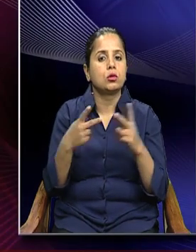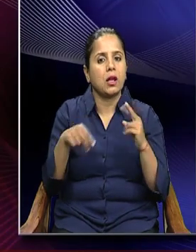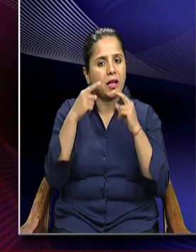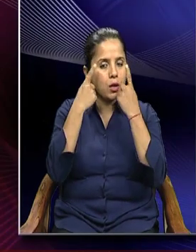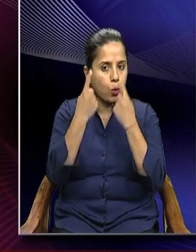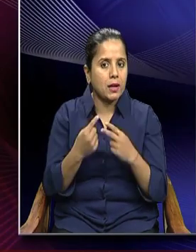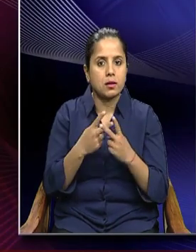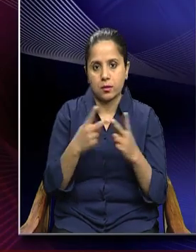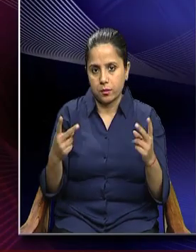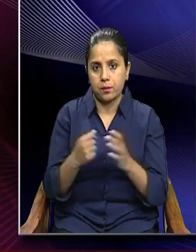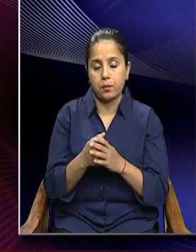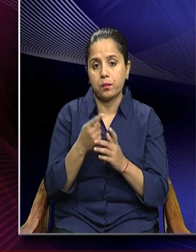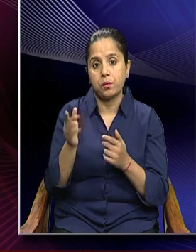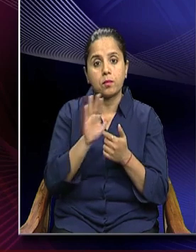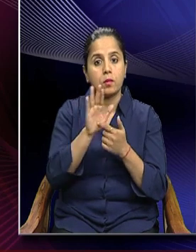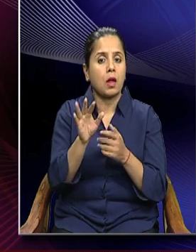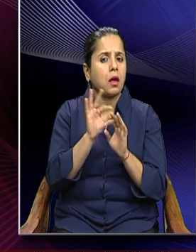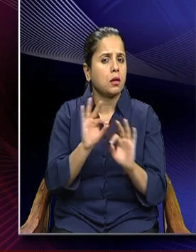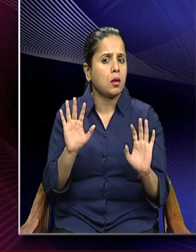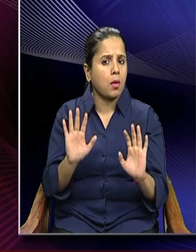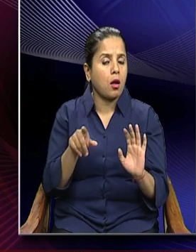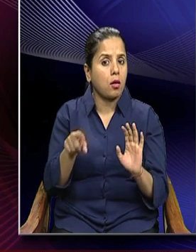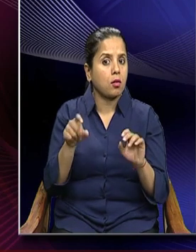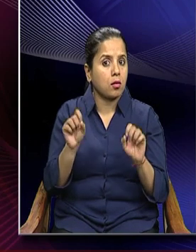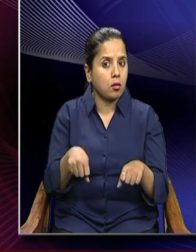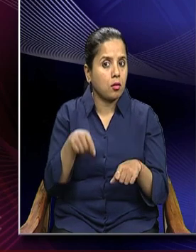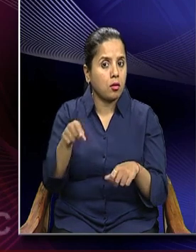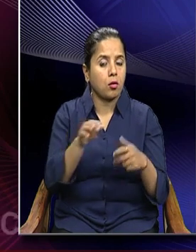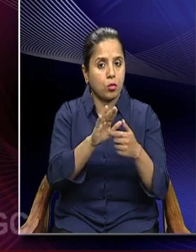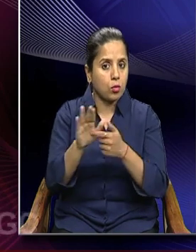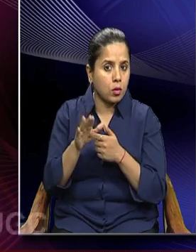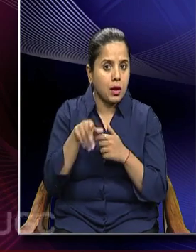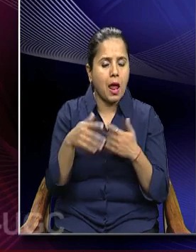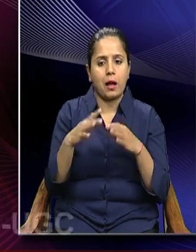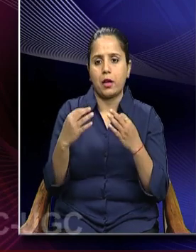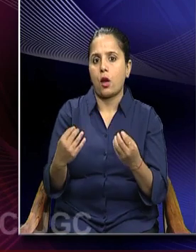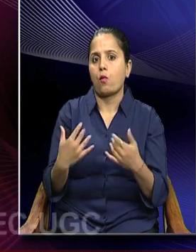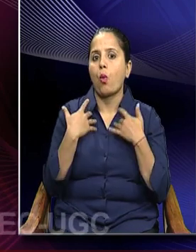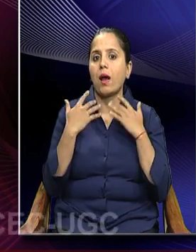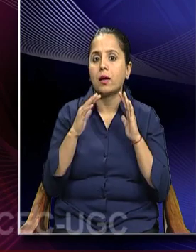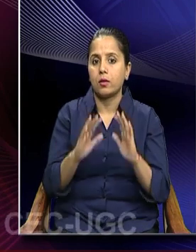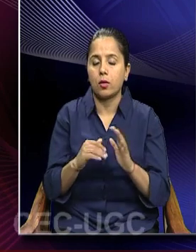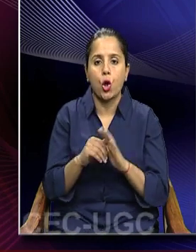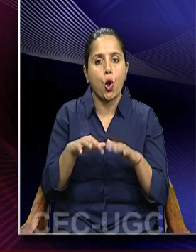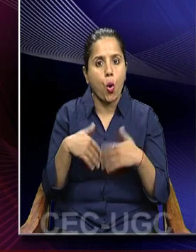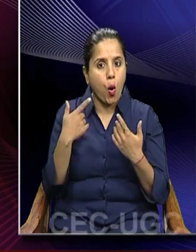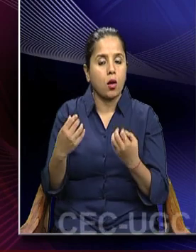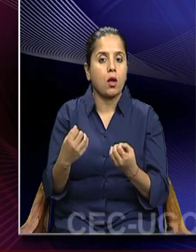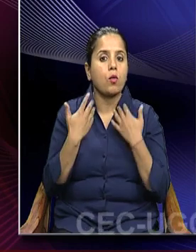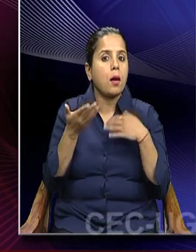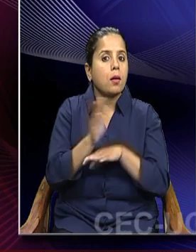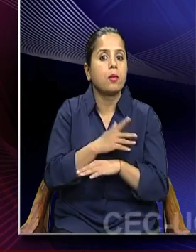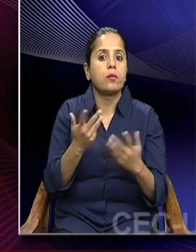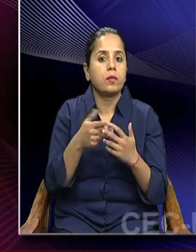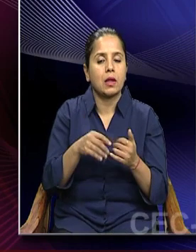investigation. Put simply, they are unable to exert any influence on or be influenced by